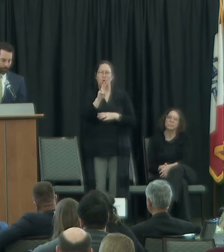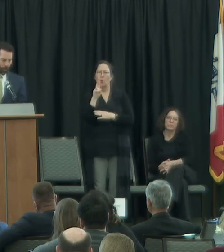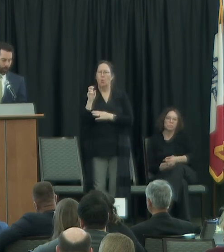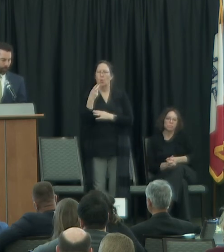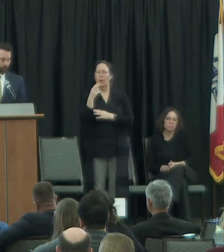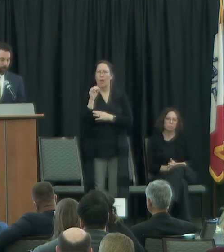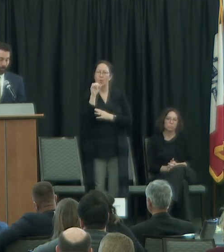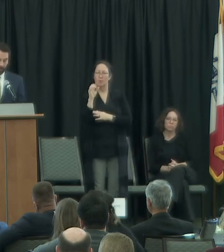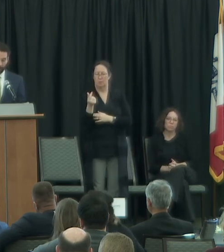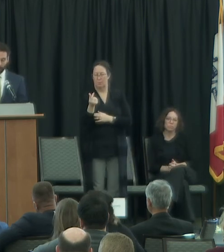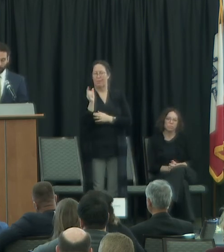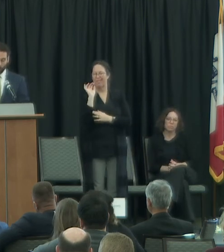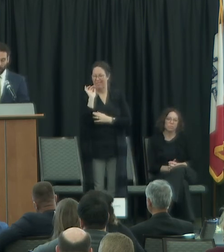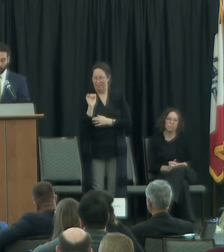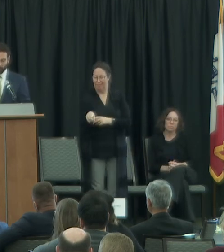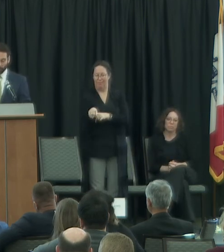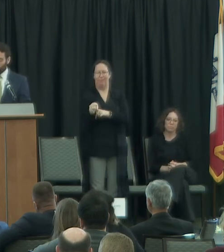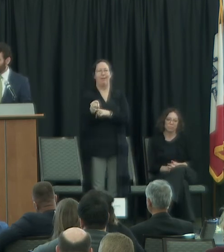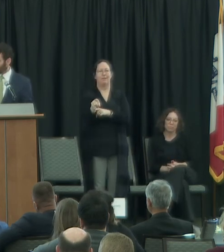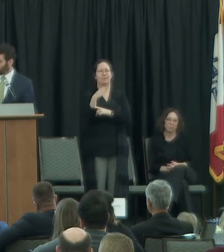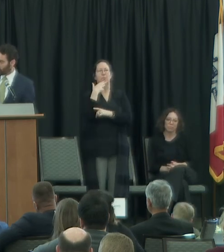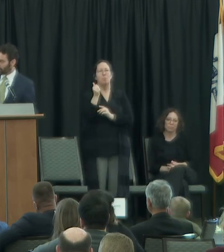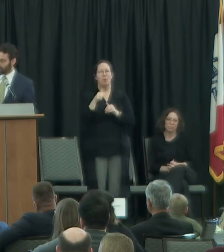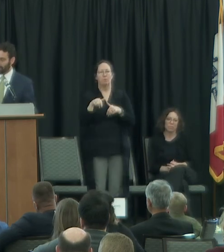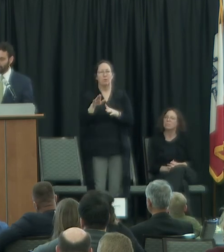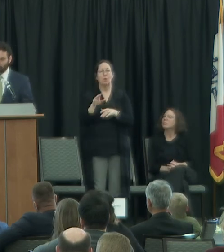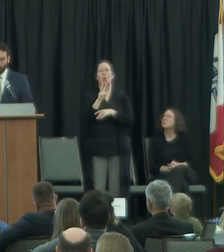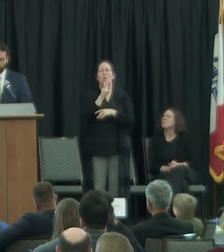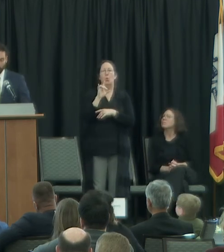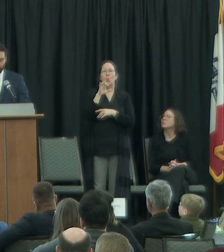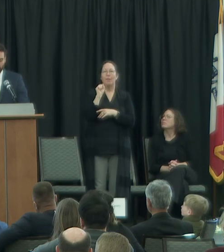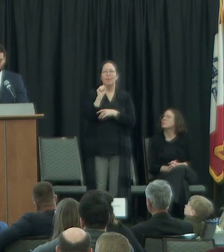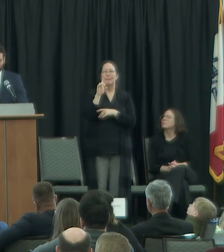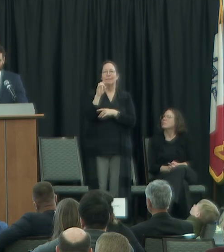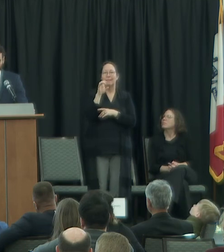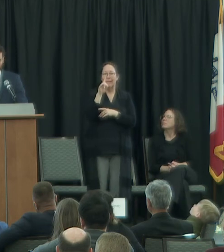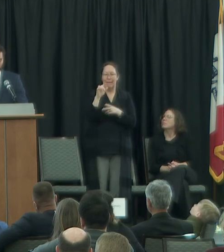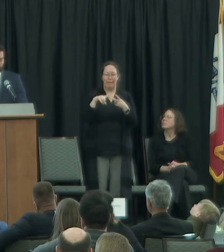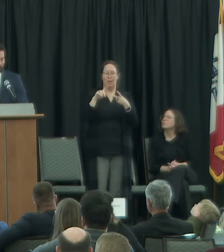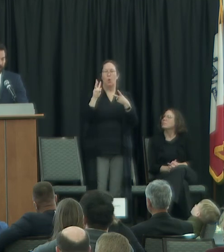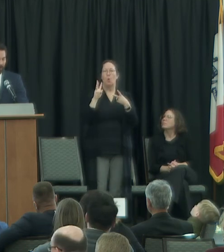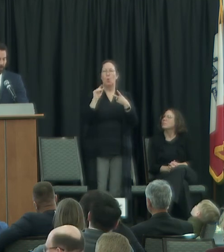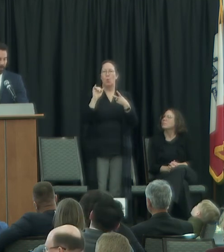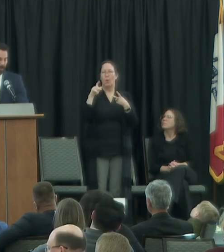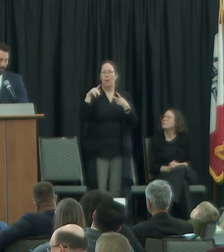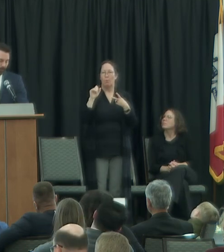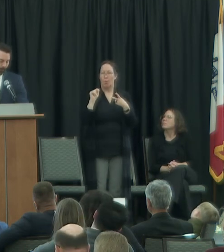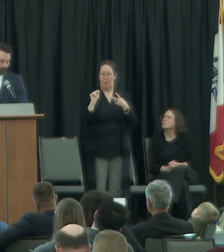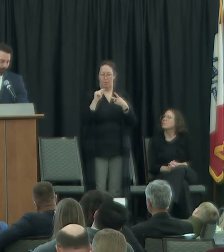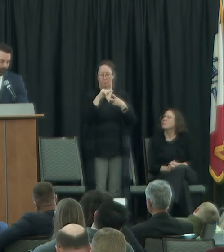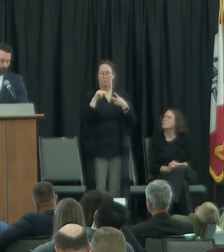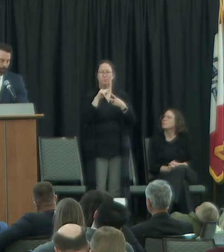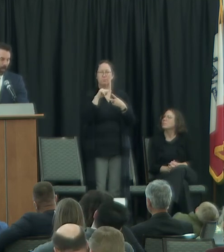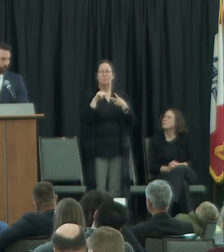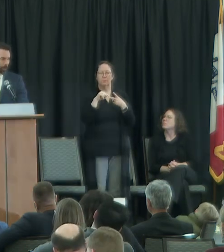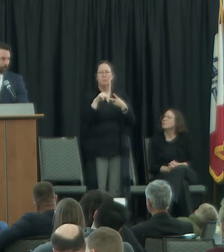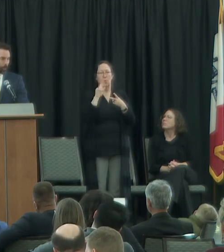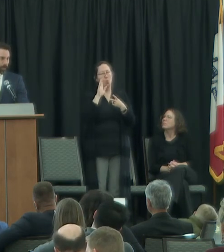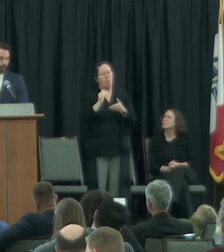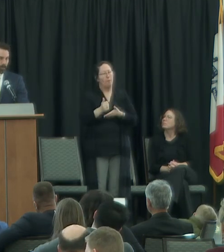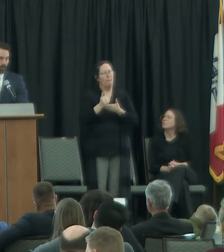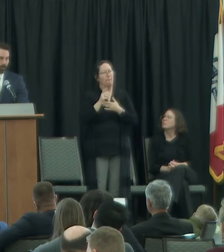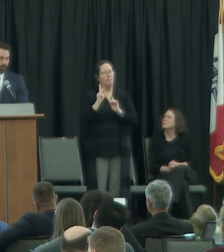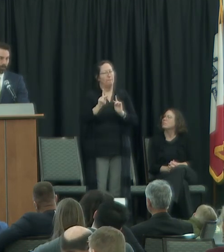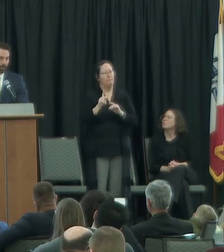housing programs are really the way that providers like Willis Dady and Waypoint and other services really help people